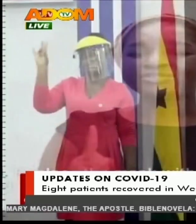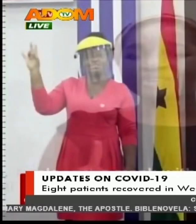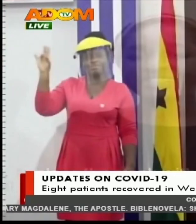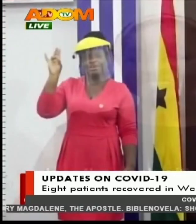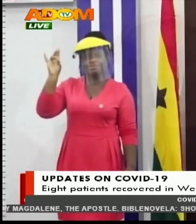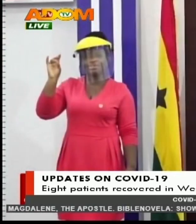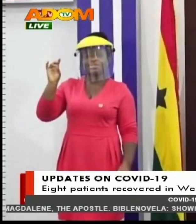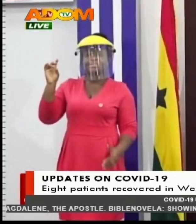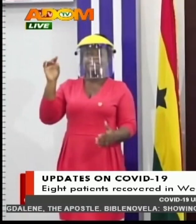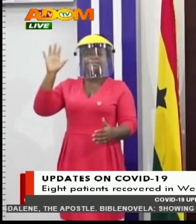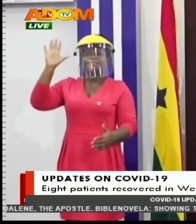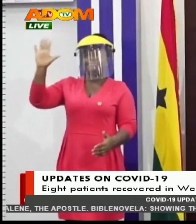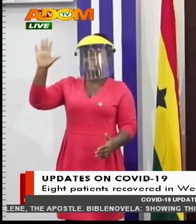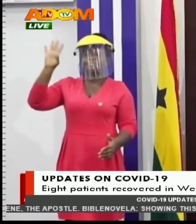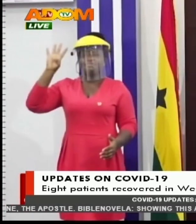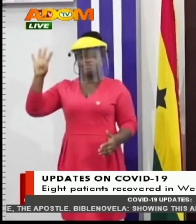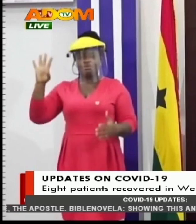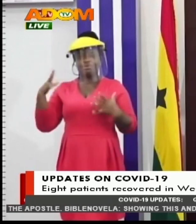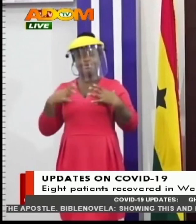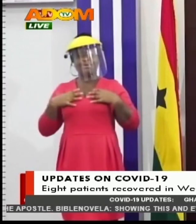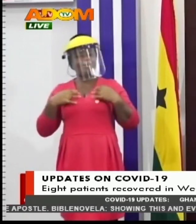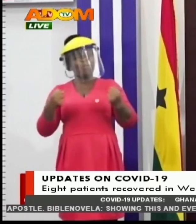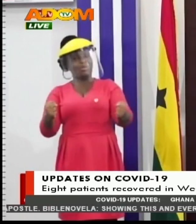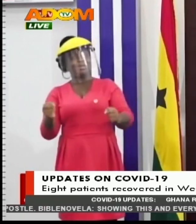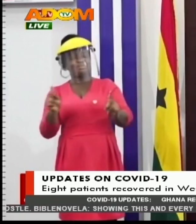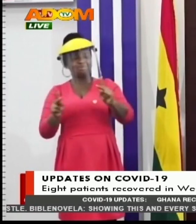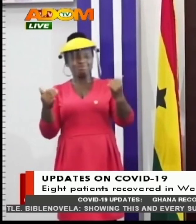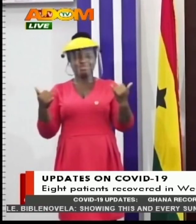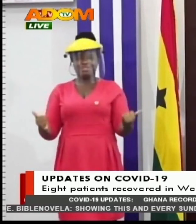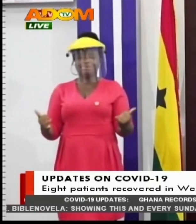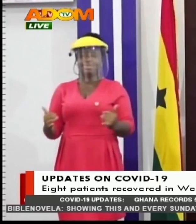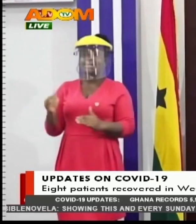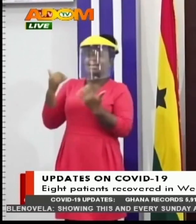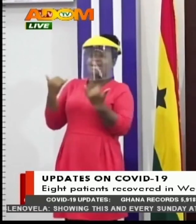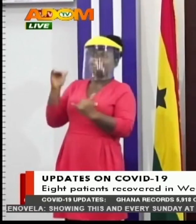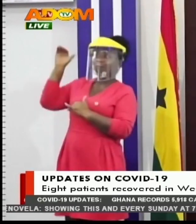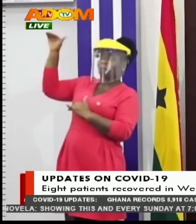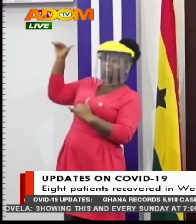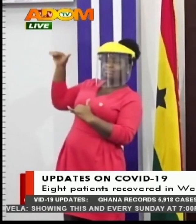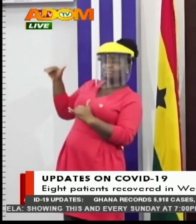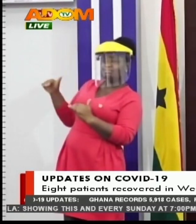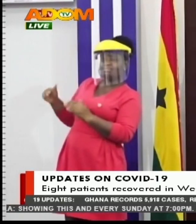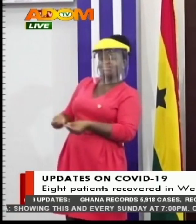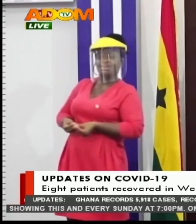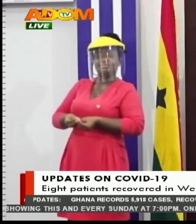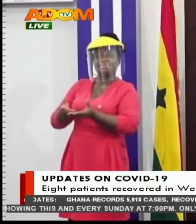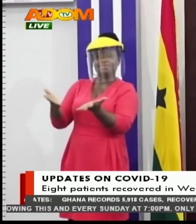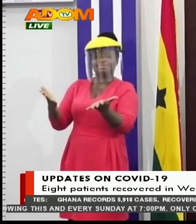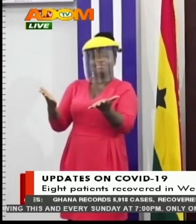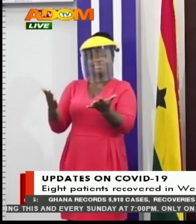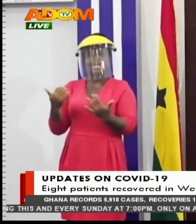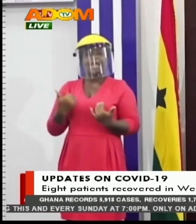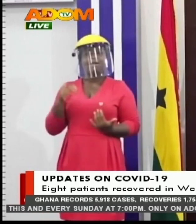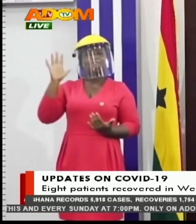and we have lost 31 of our compatriots. Our condolences to their families, our thoughts and prayers